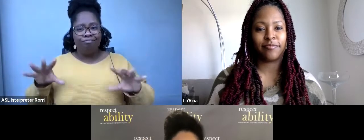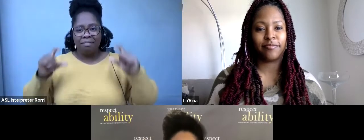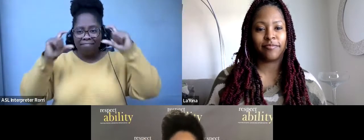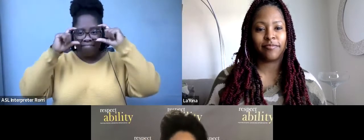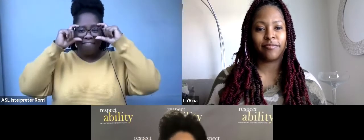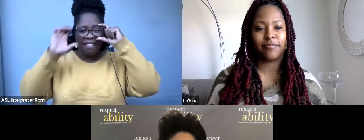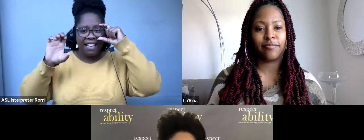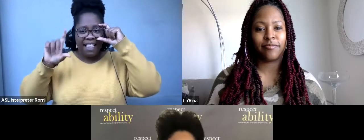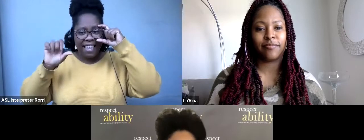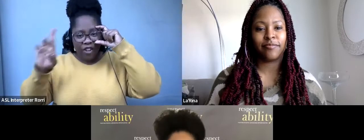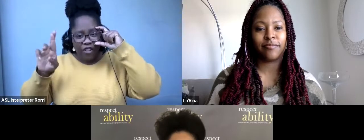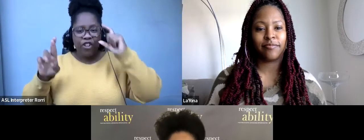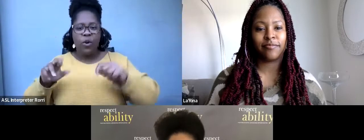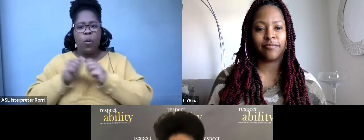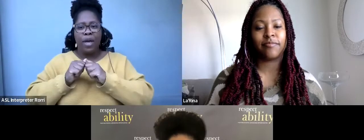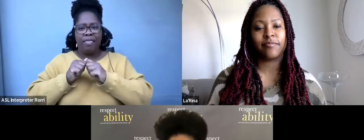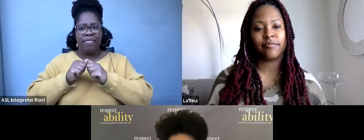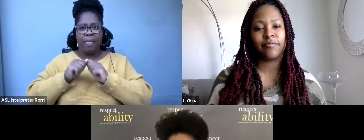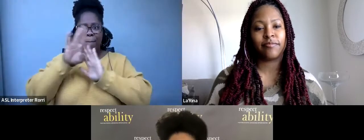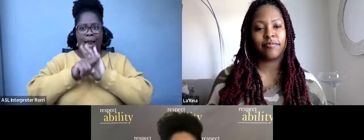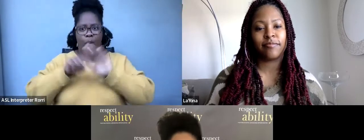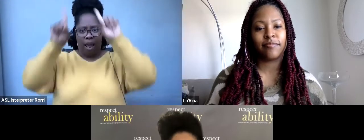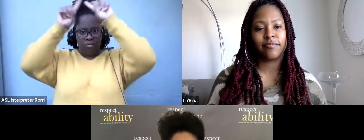And I have a RespectAbility banner behind me.